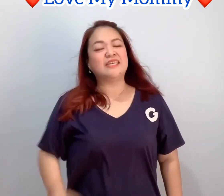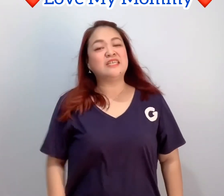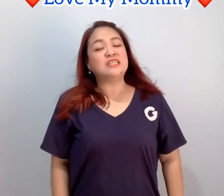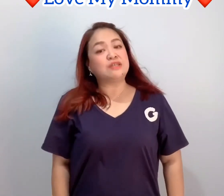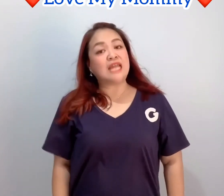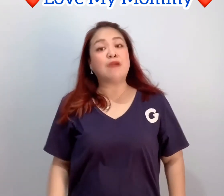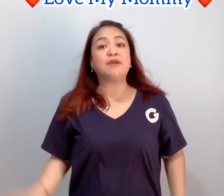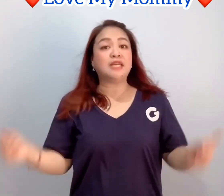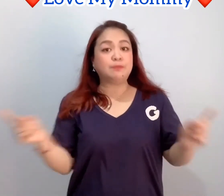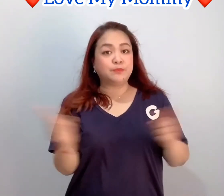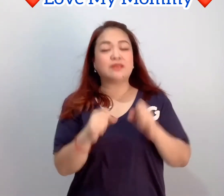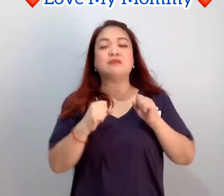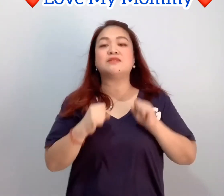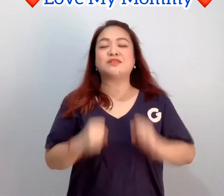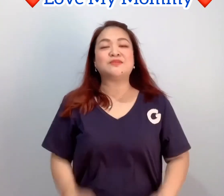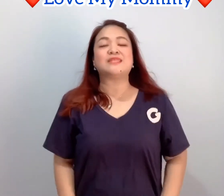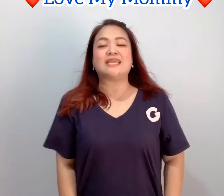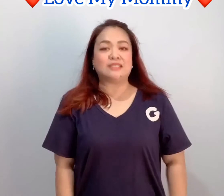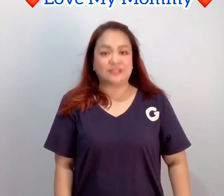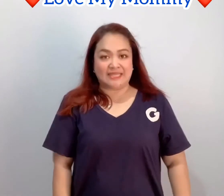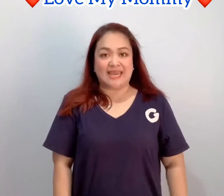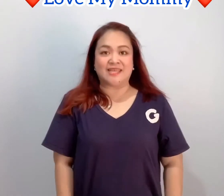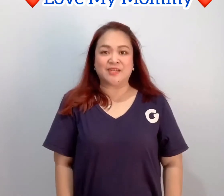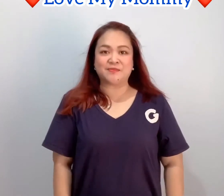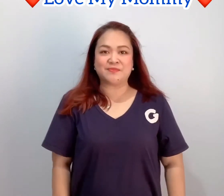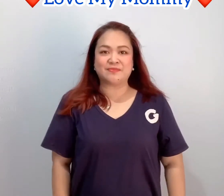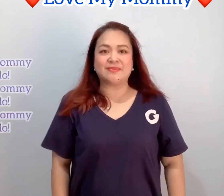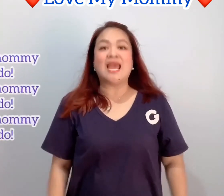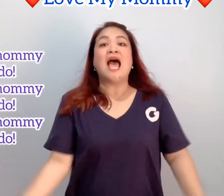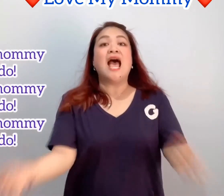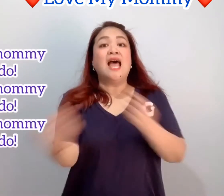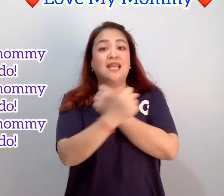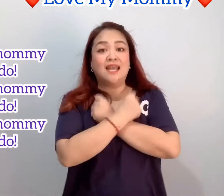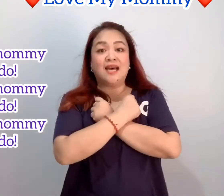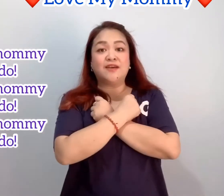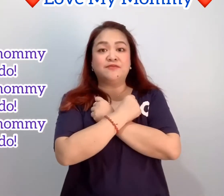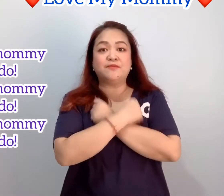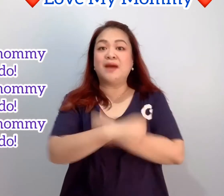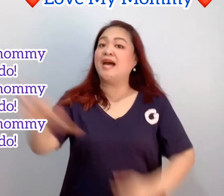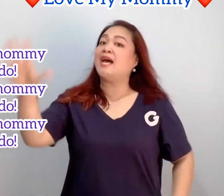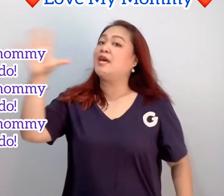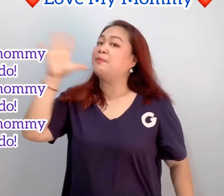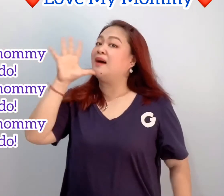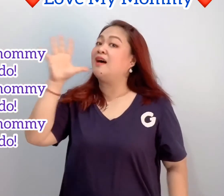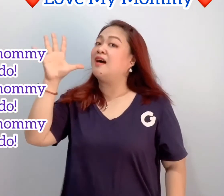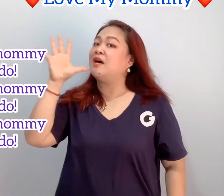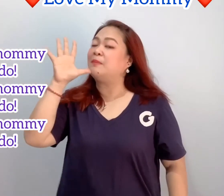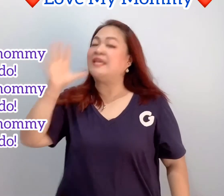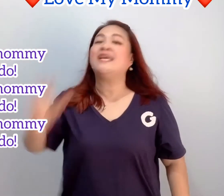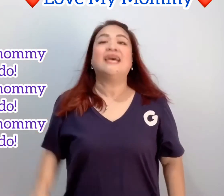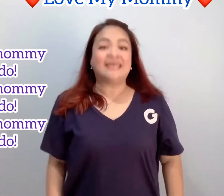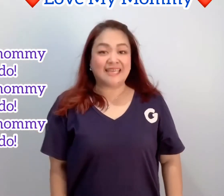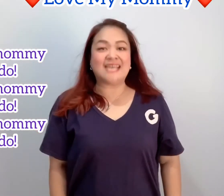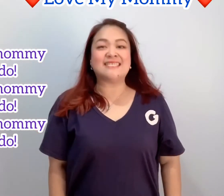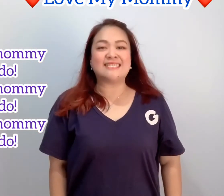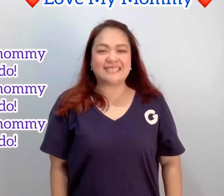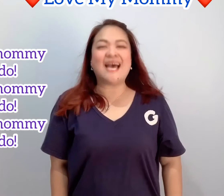So now we're gonna put those two signs together. Love my mommy, yes I